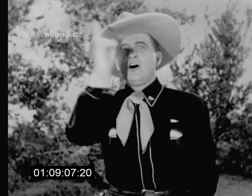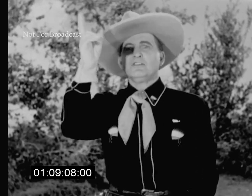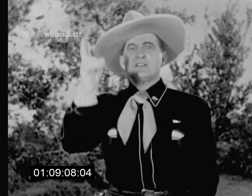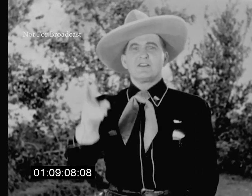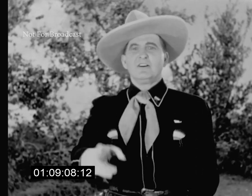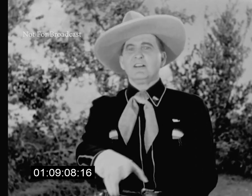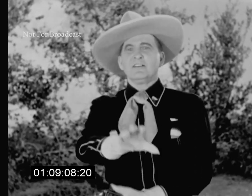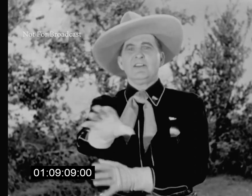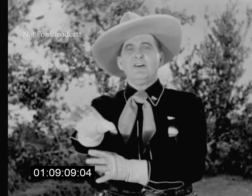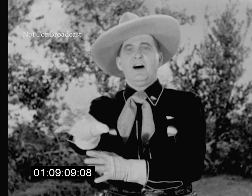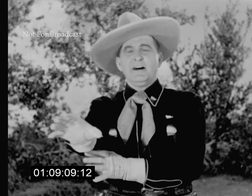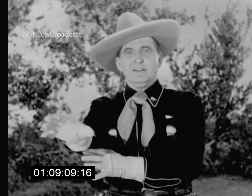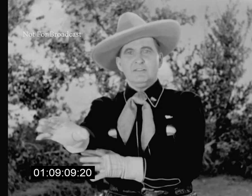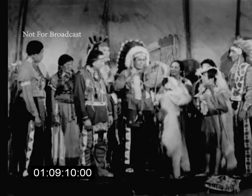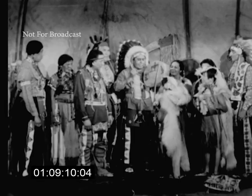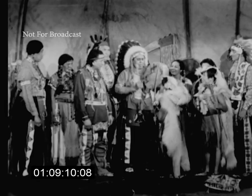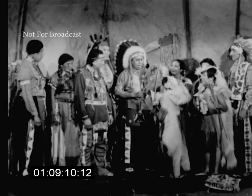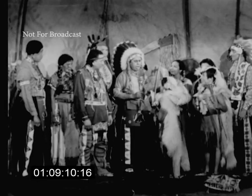song that's sung in their honor.